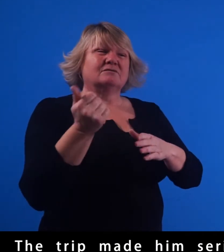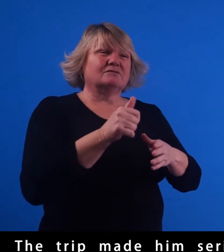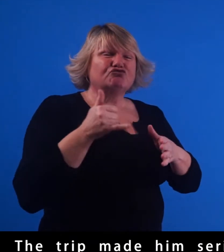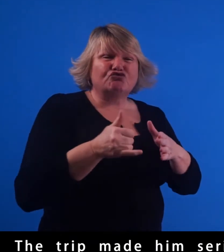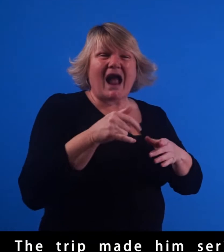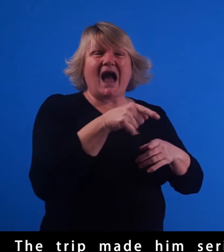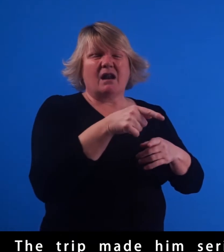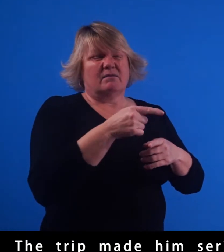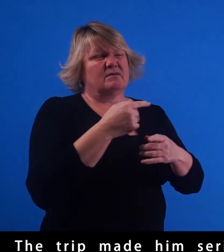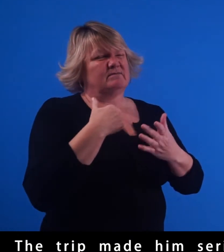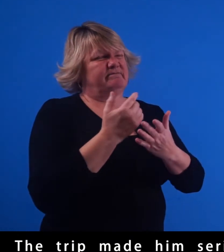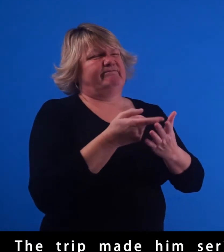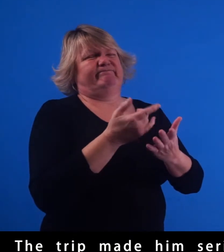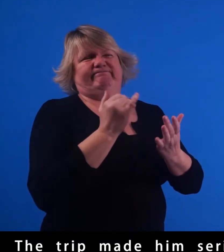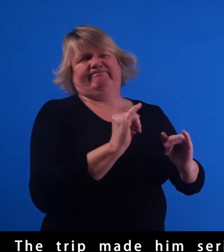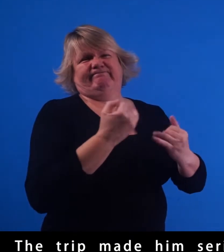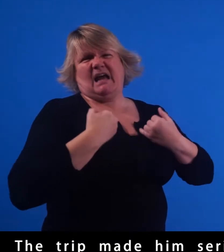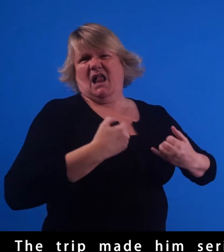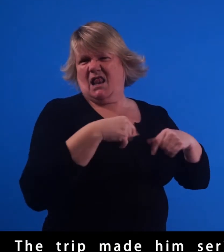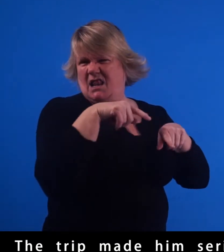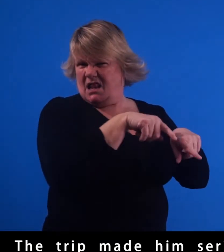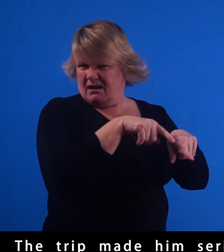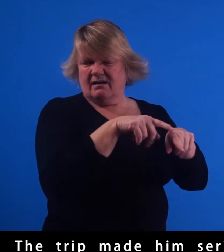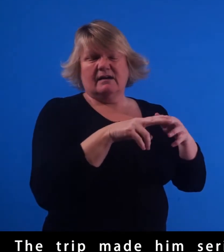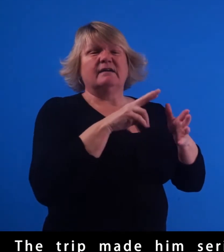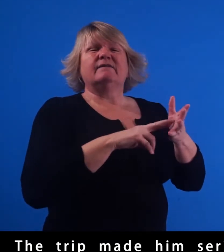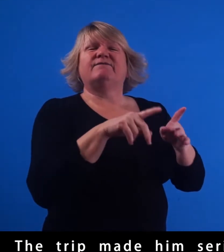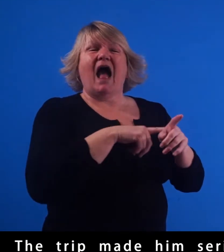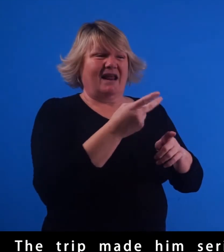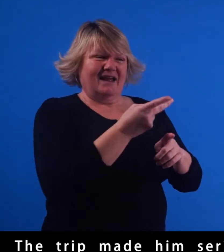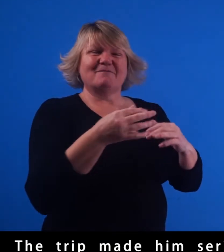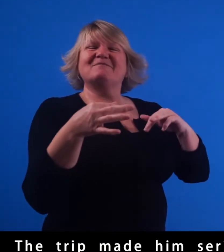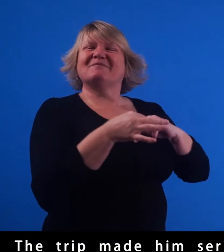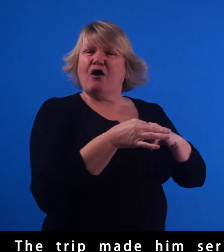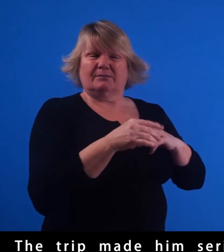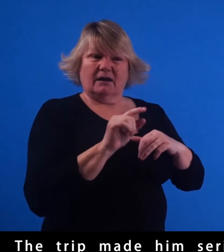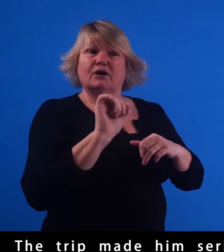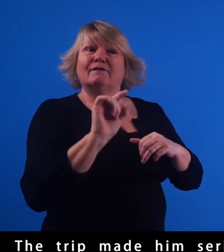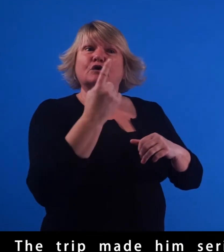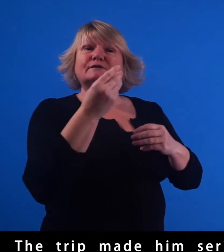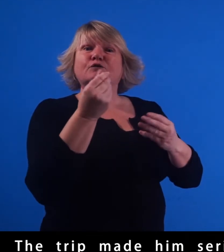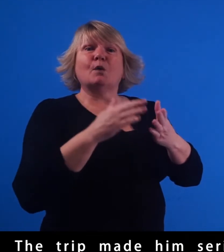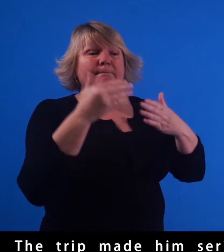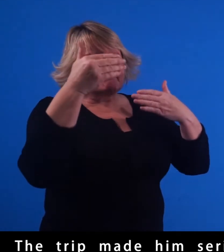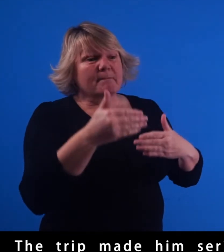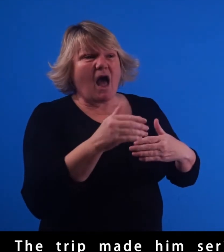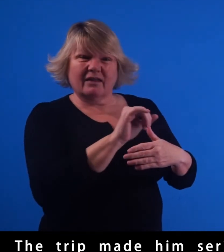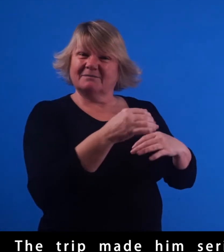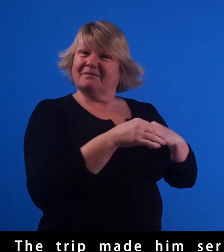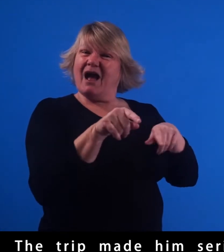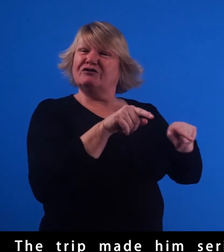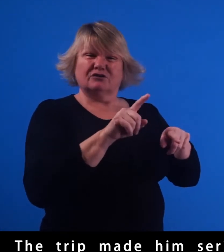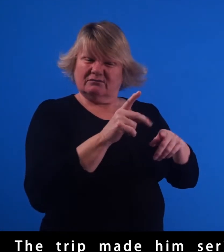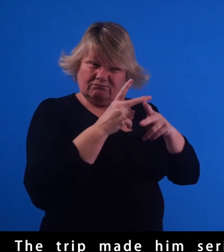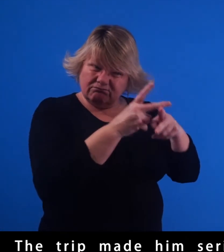The trip made him seriously ill, and Fanny spent the first few months of their marriage caring for